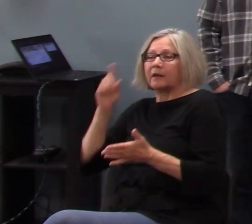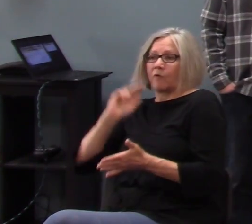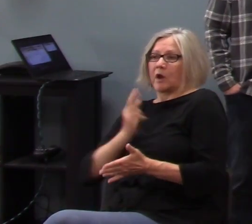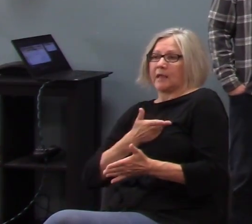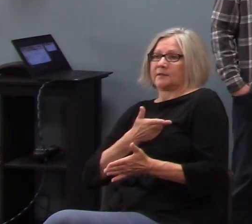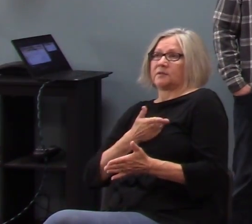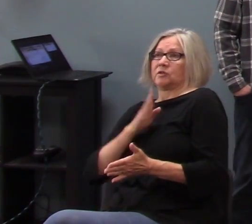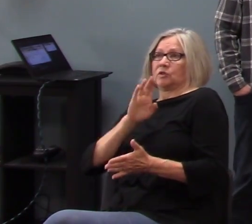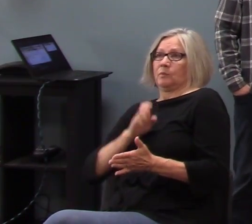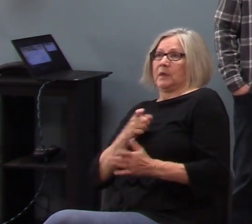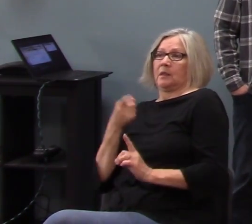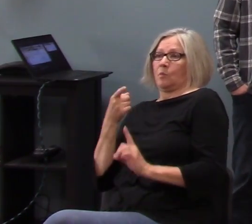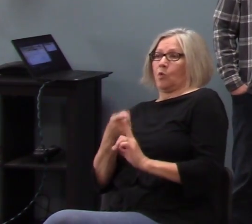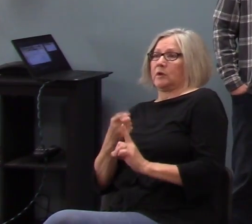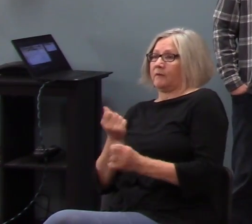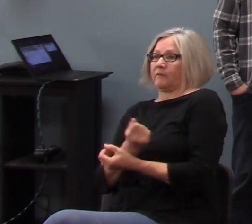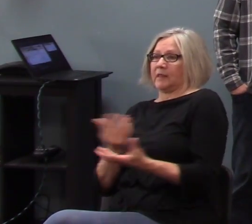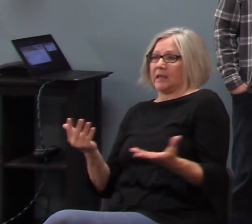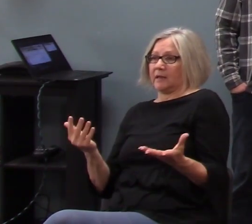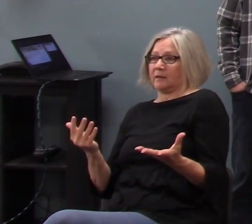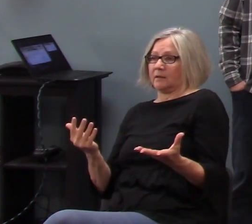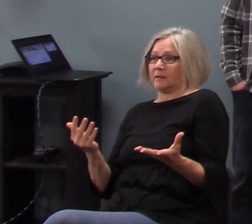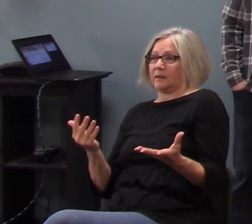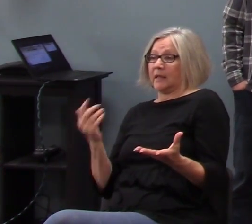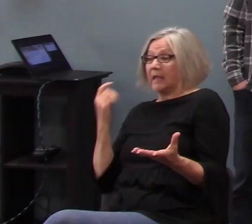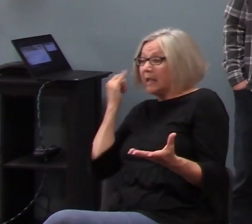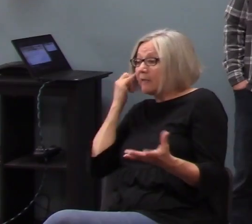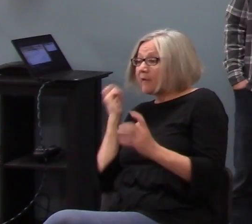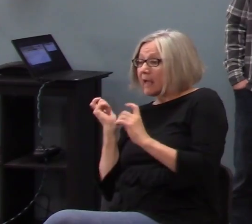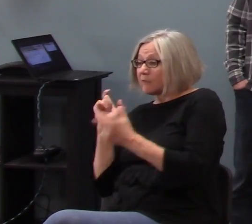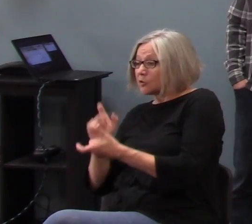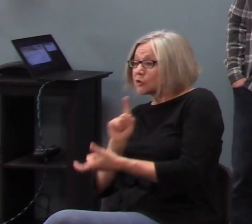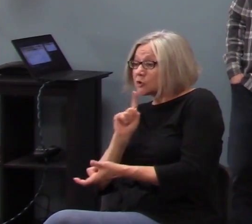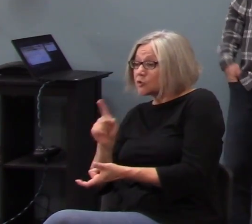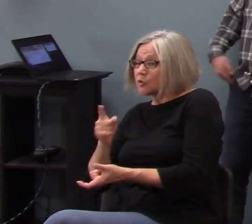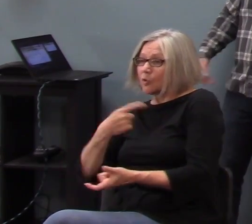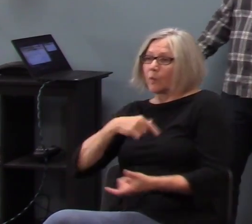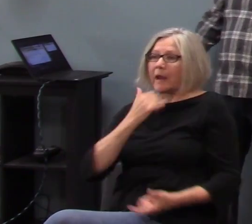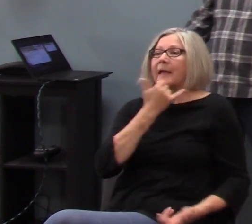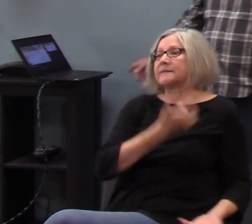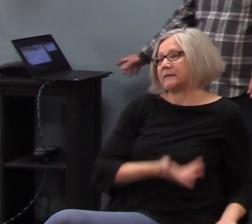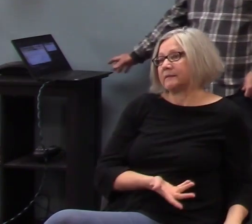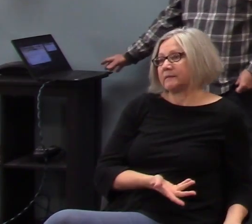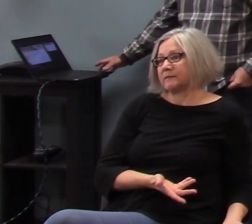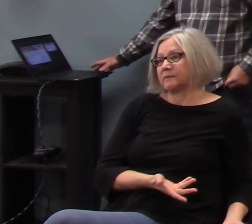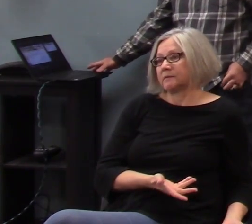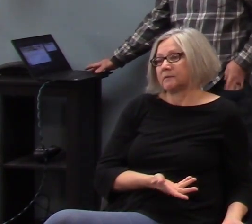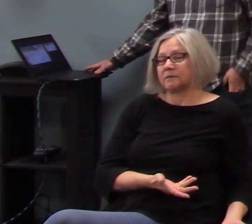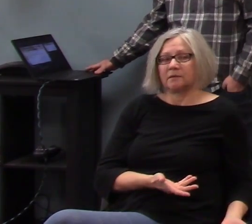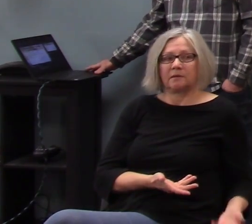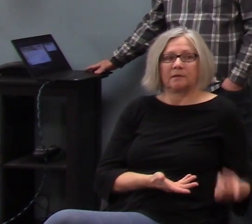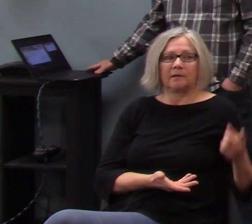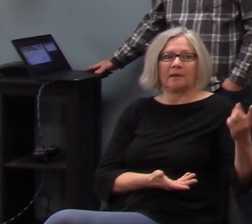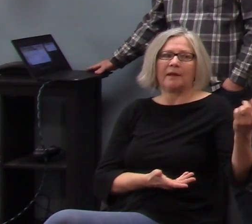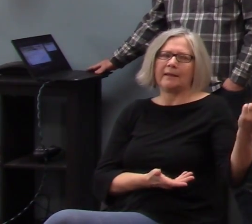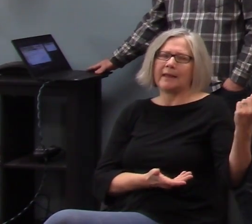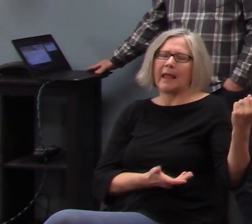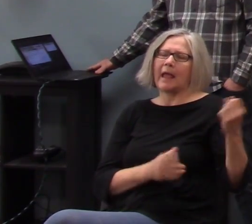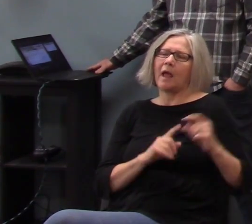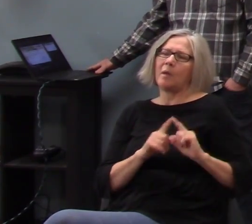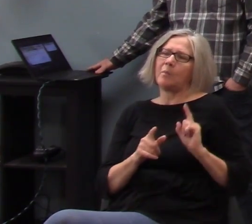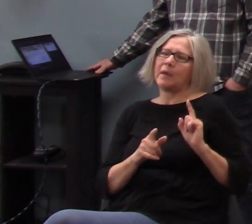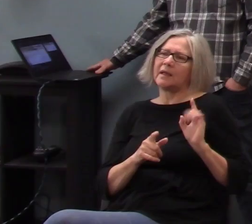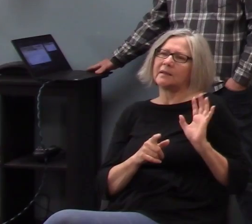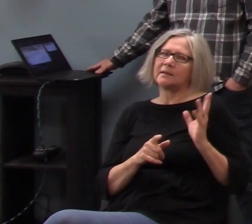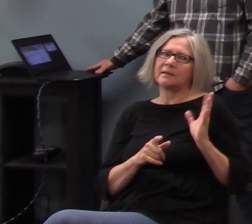different story. We're an accident, if evolution is true. Yeah, but, I mean, isn't he just like really good